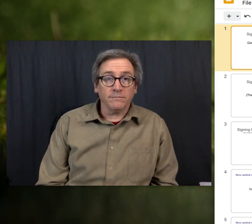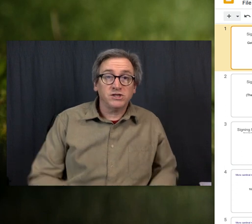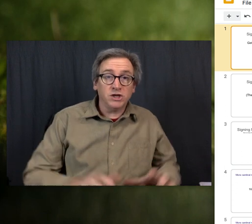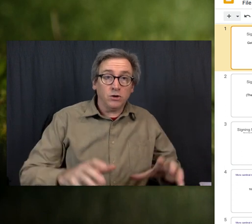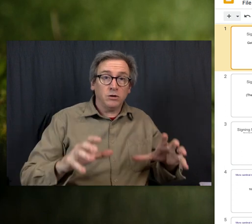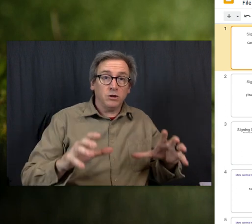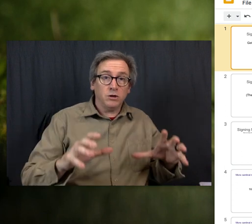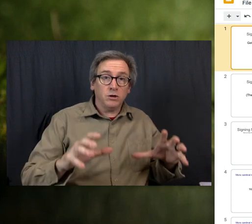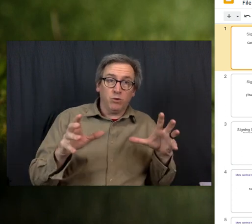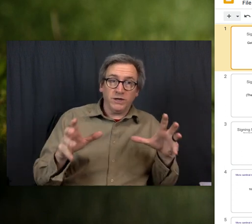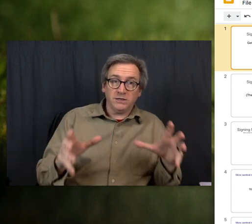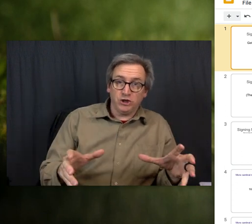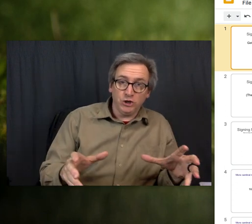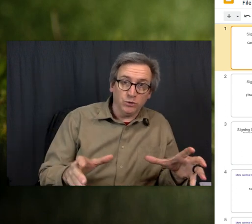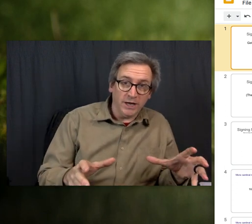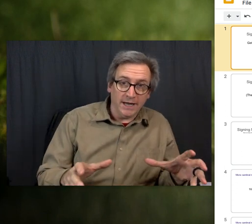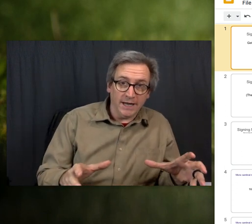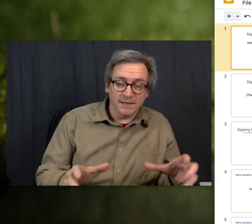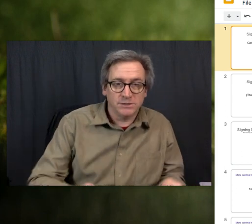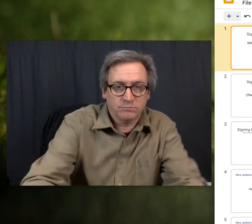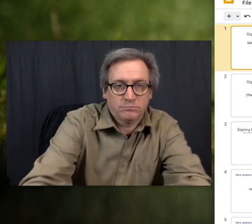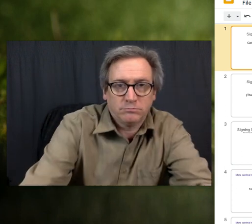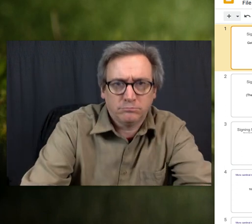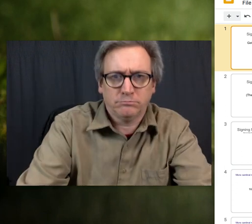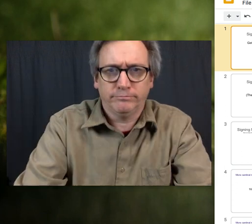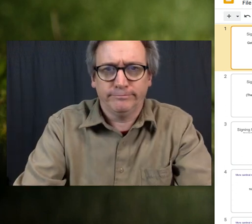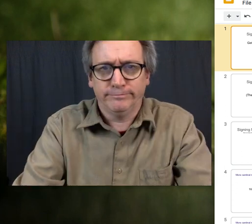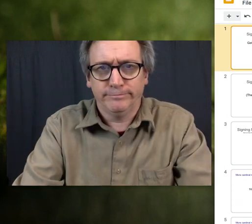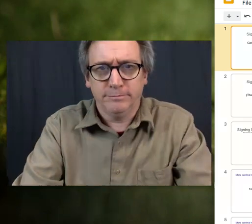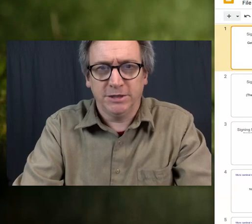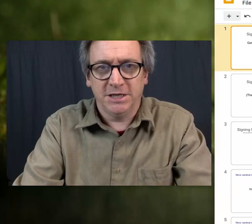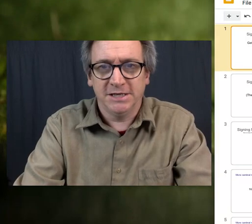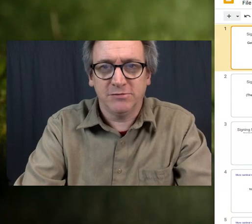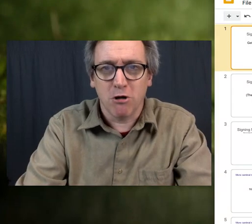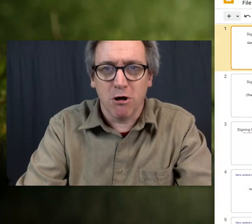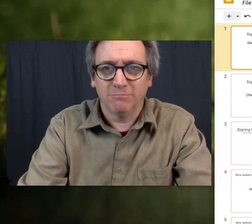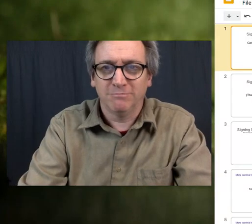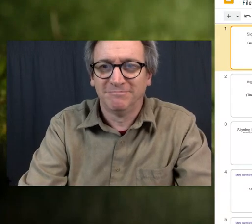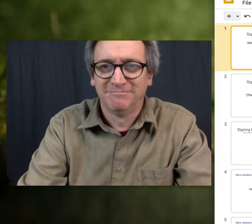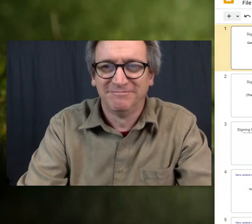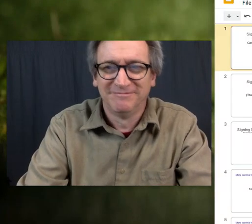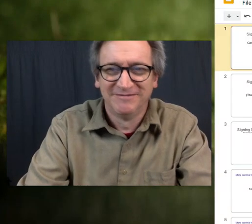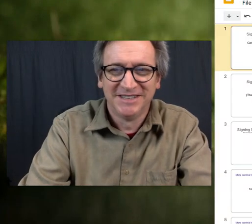Okay, so unit 2.2 is, this is wrong.